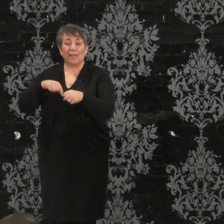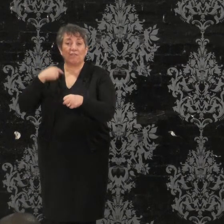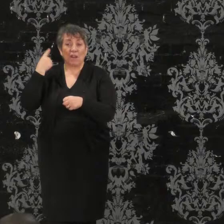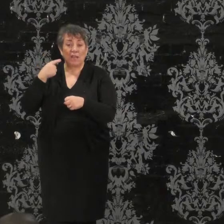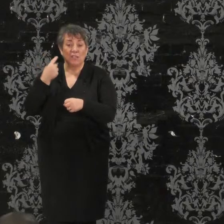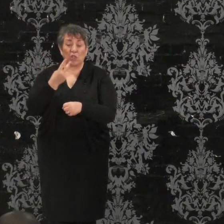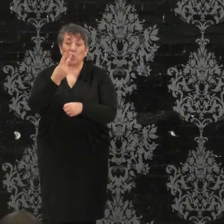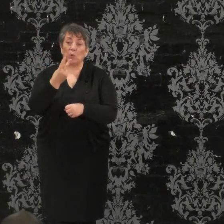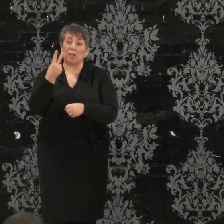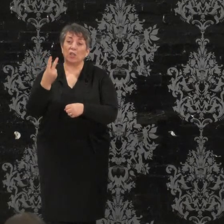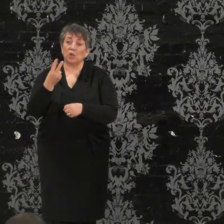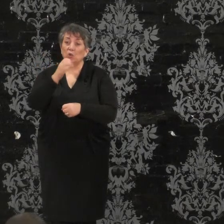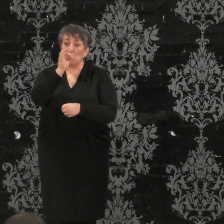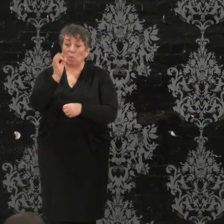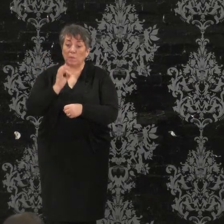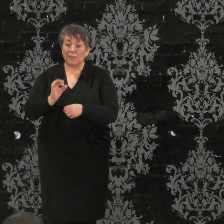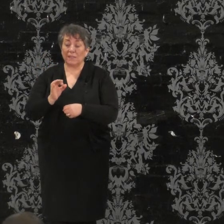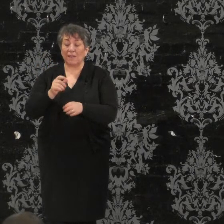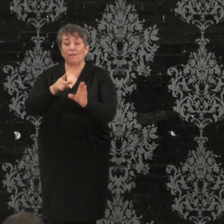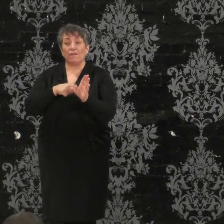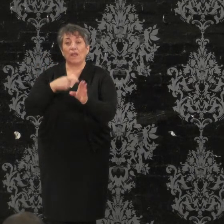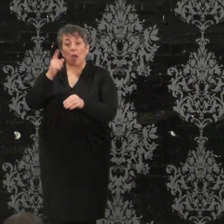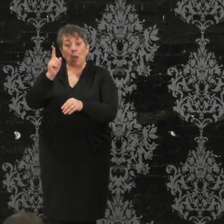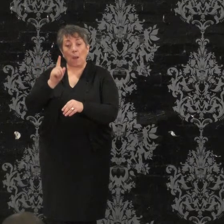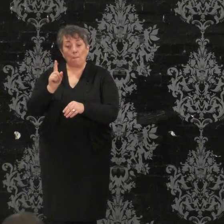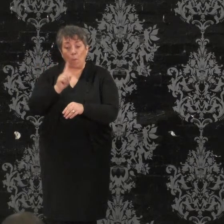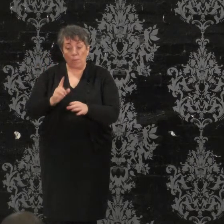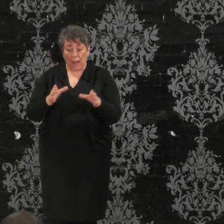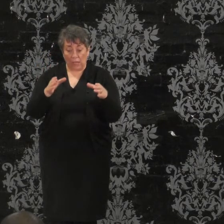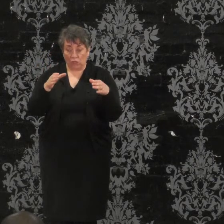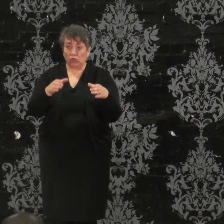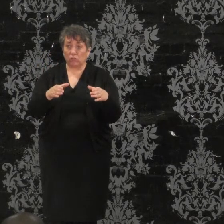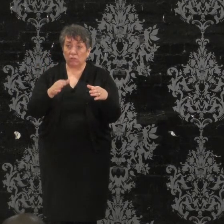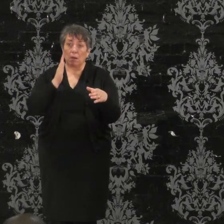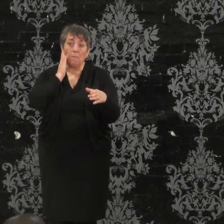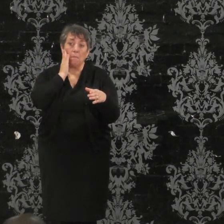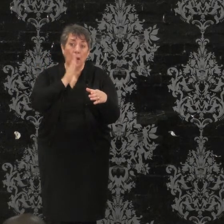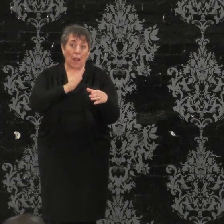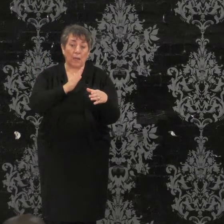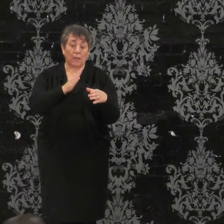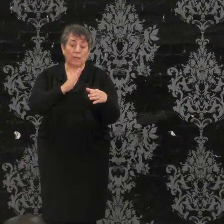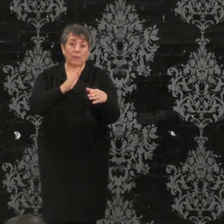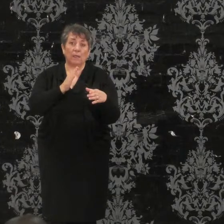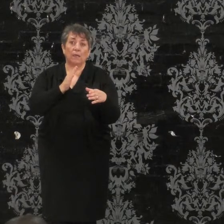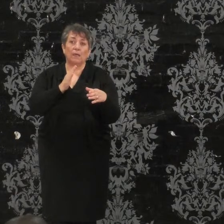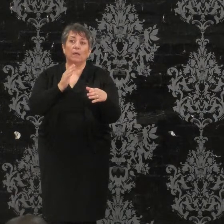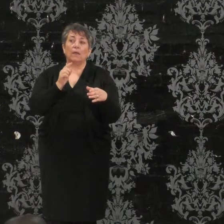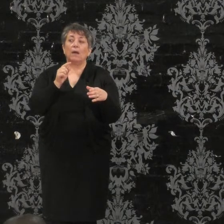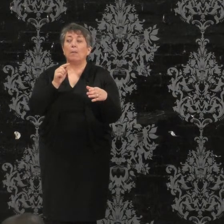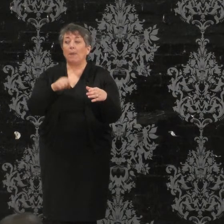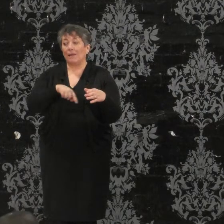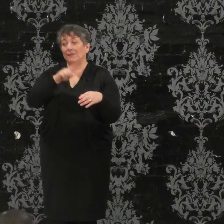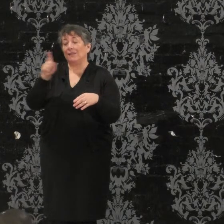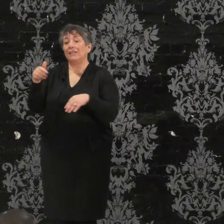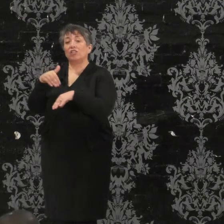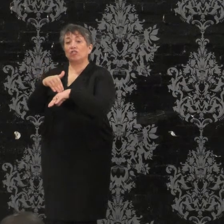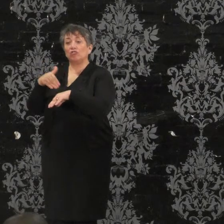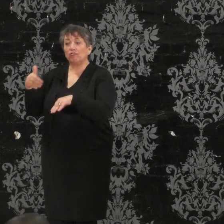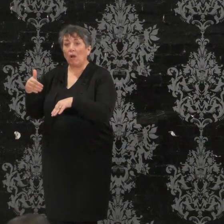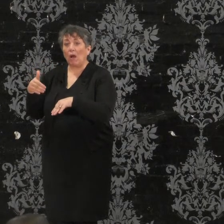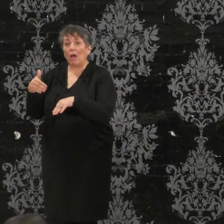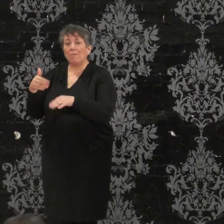youth population are black, but they're significantly overrepresented as both victims and